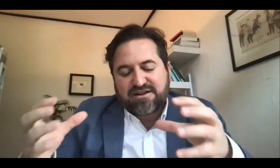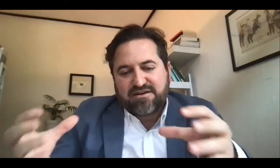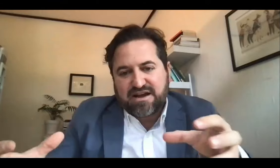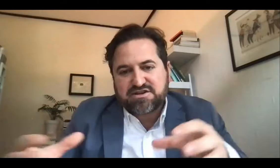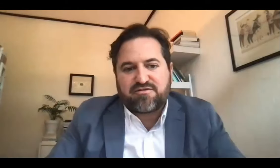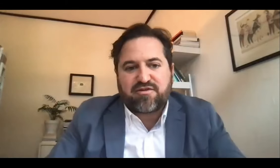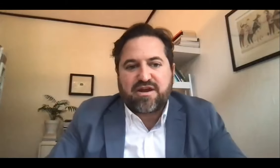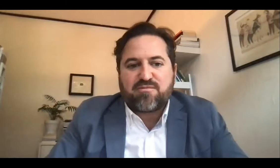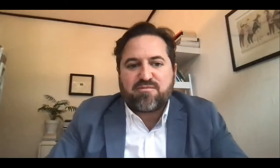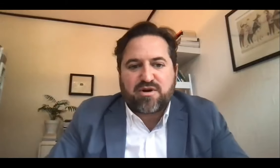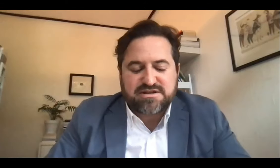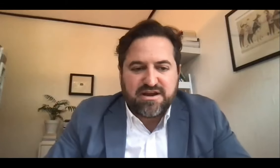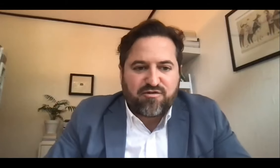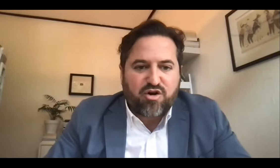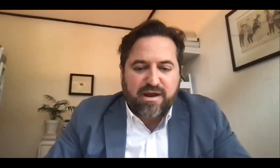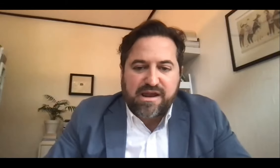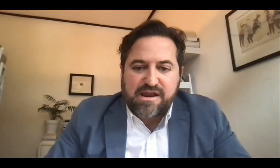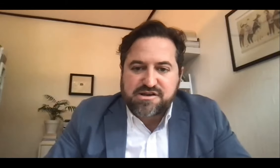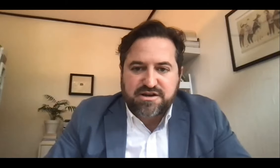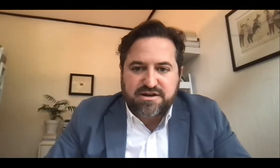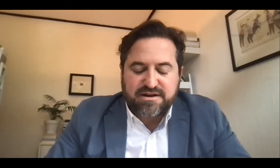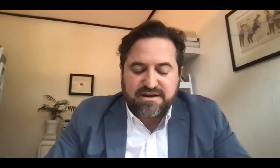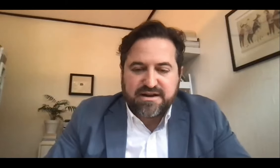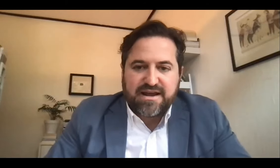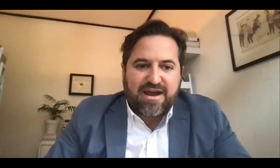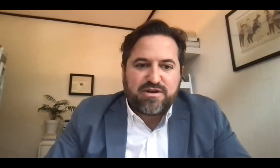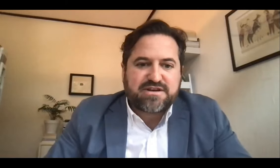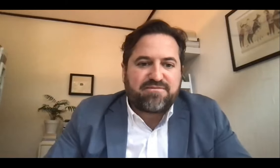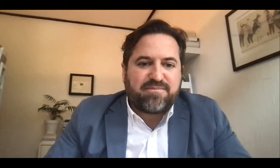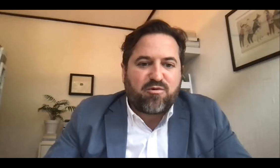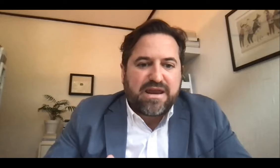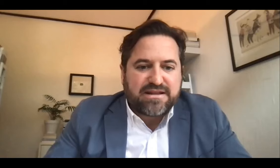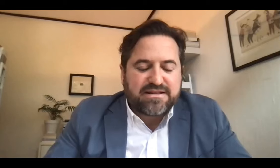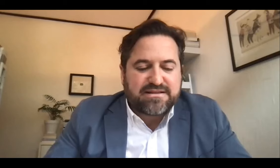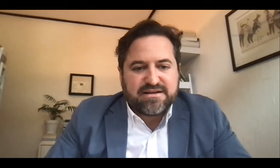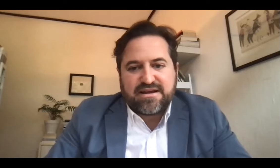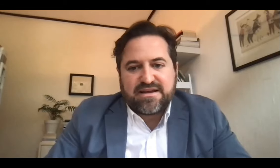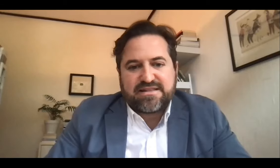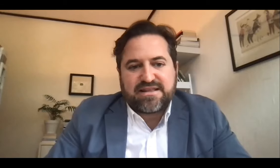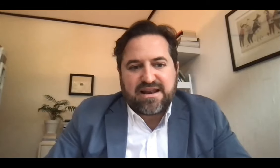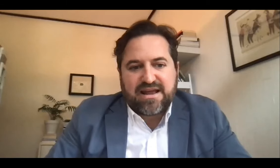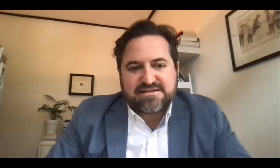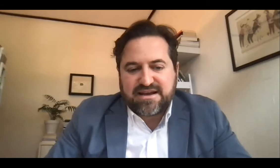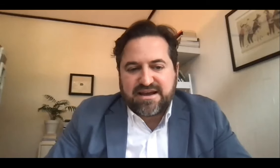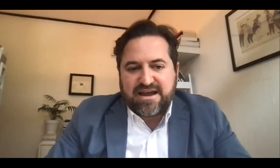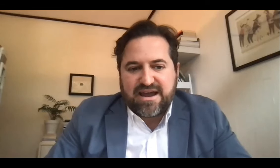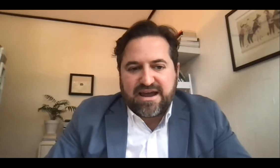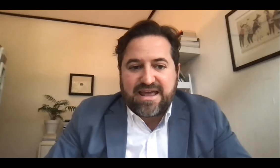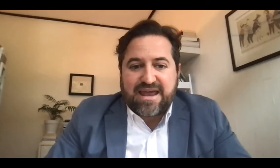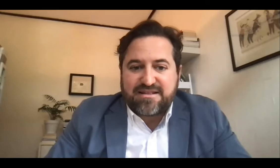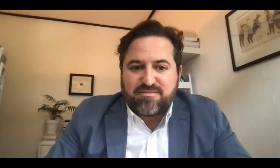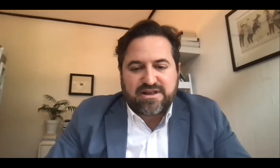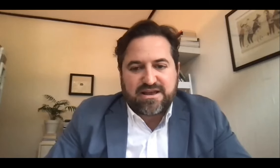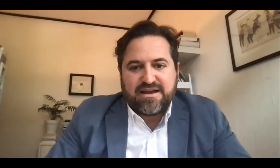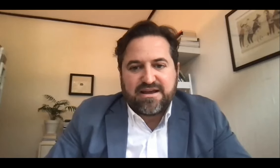international frameworks for cooperation, which have been weakened in the last decade,